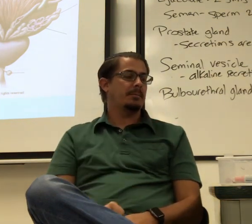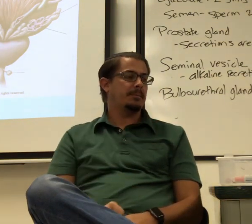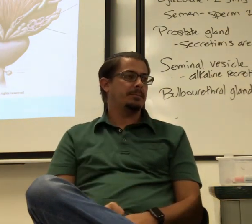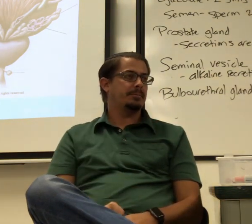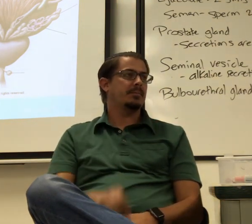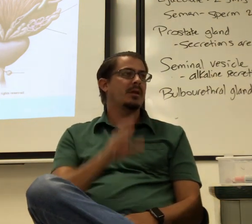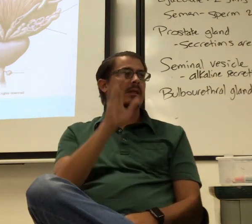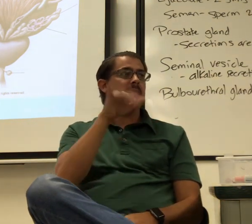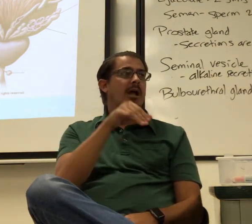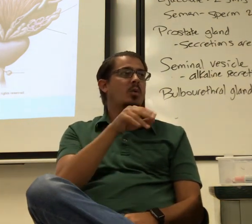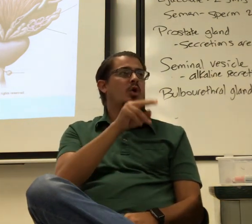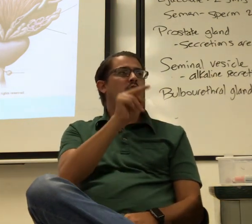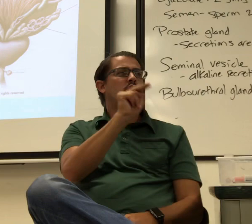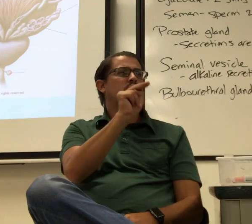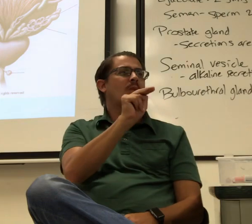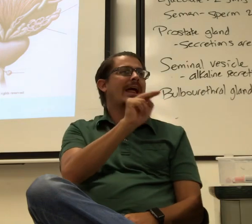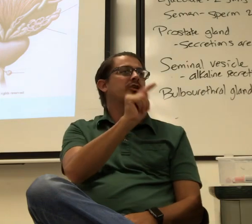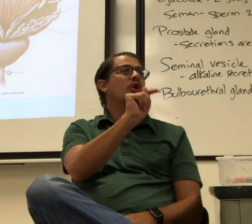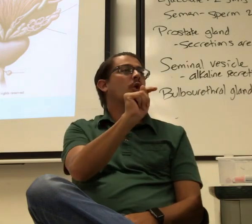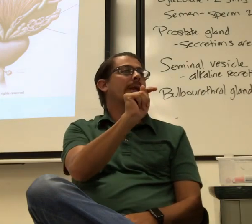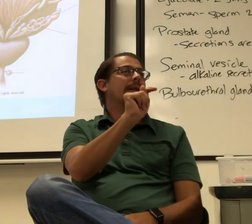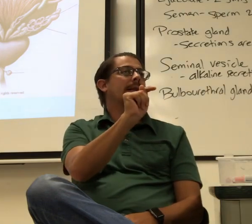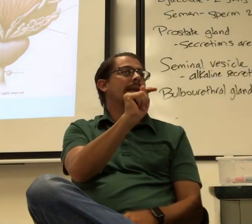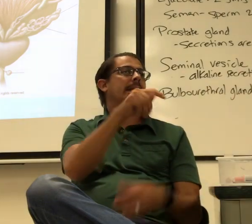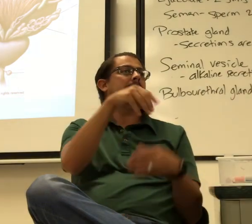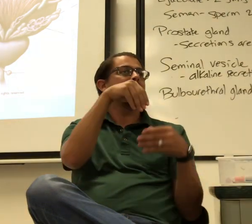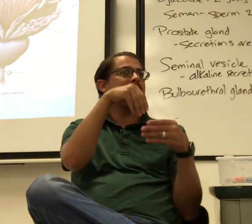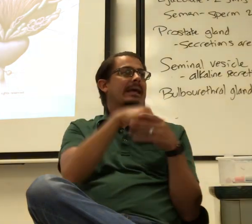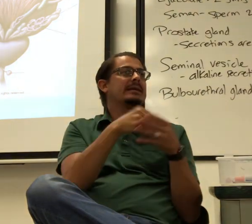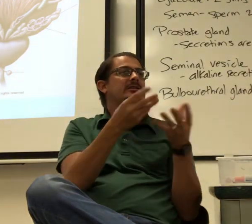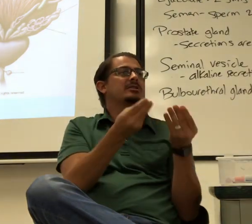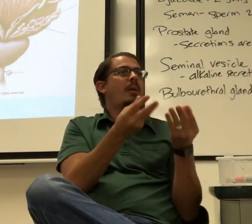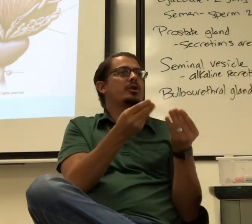that will neutralize trace urine in the spongy urethra.